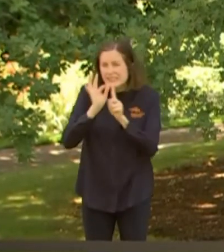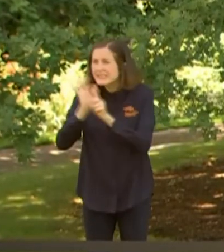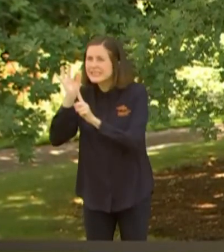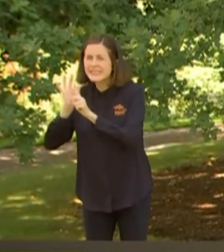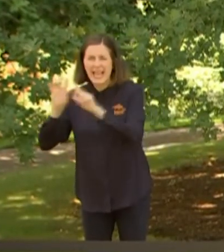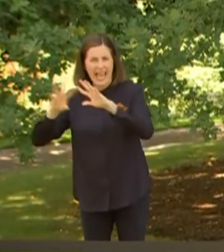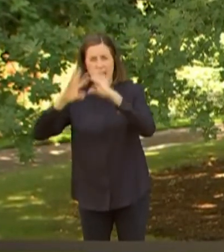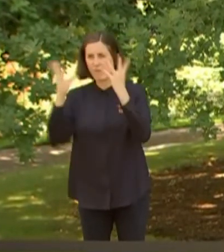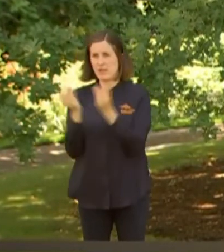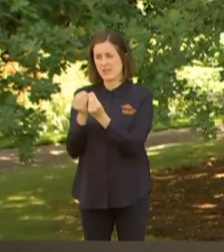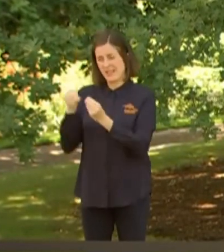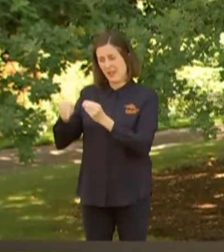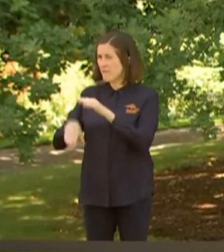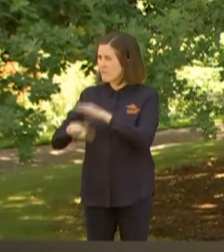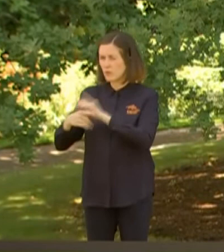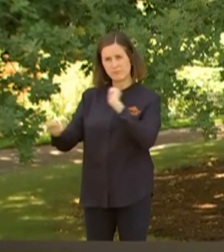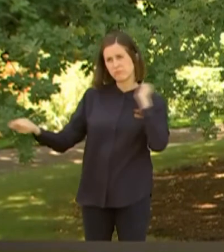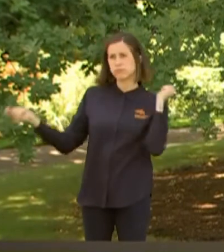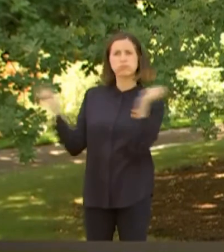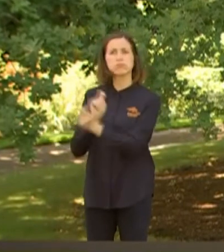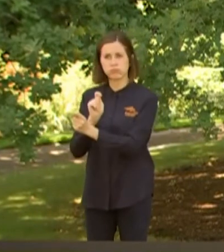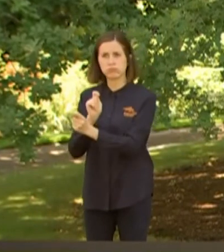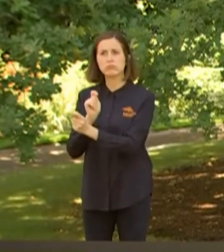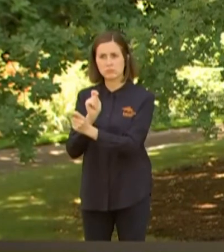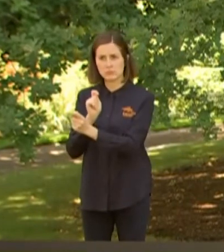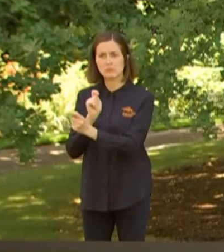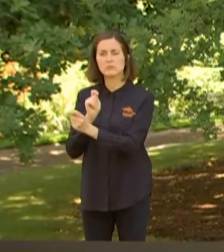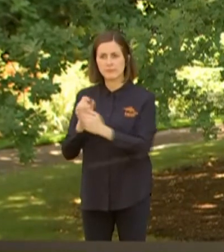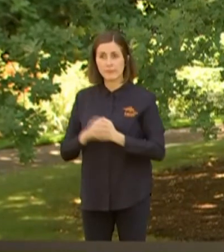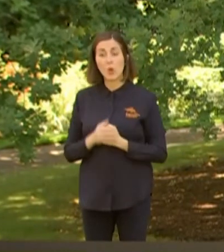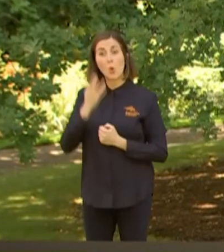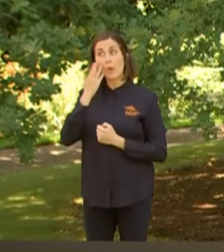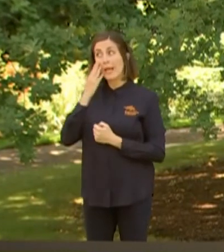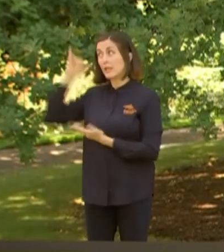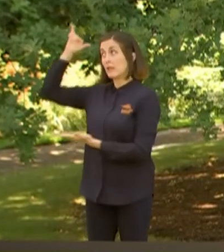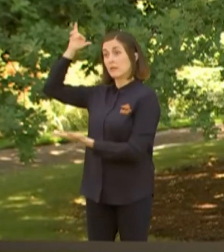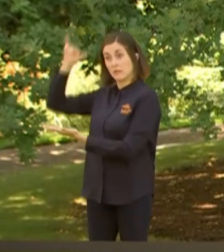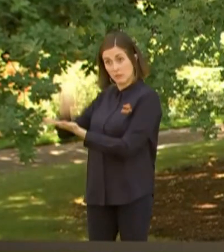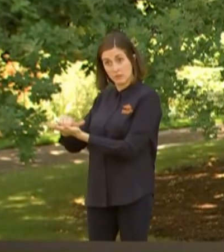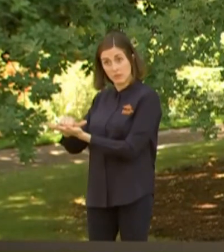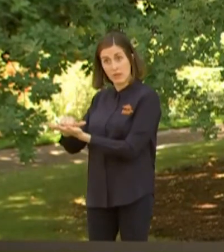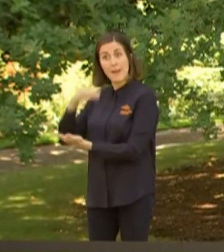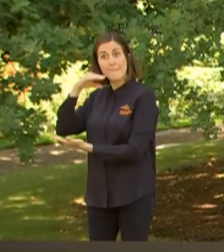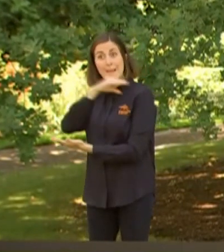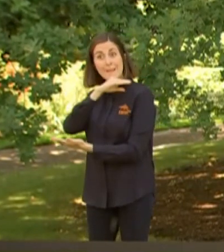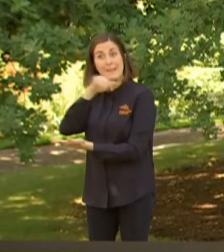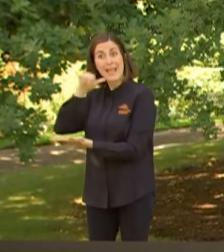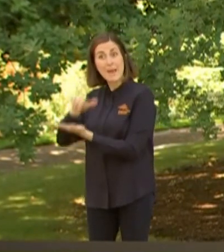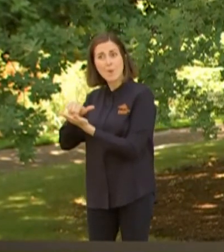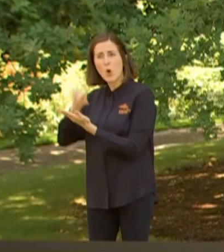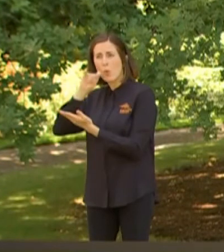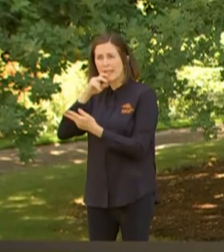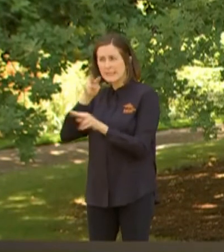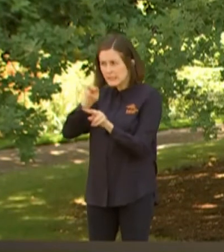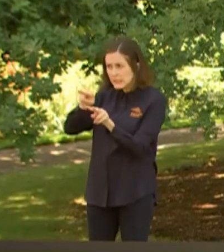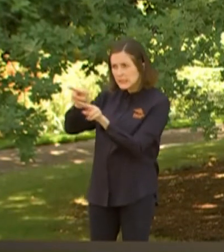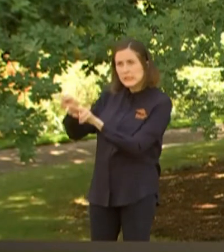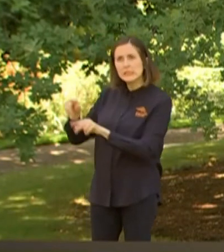that we have reset the program. And that includes the moment that people arrive into Melbourne. So we will start assertive screening for